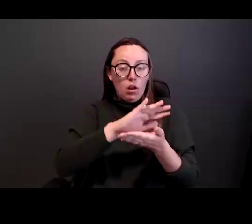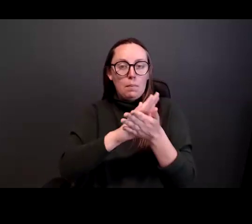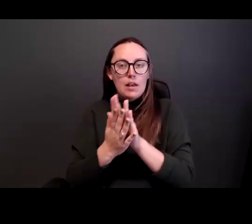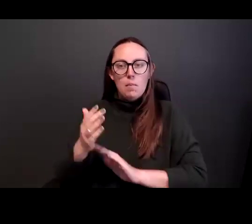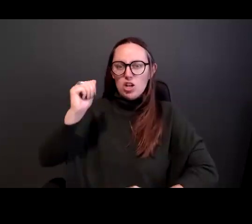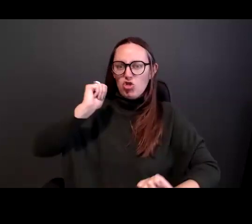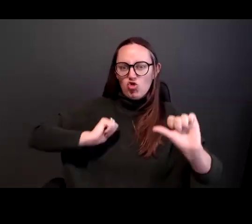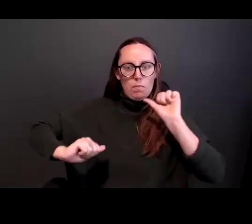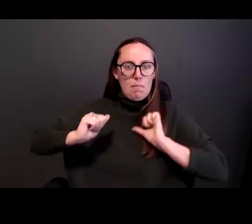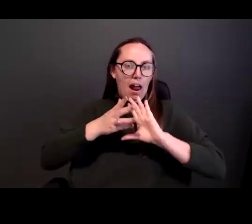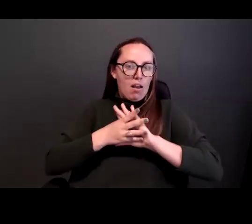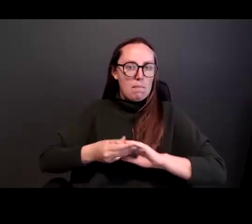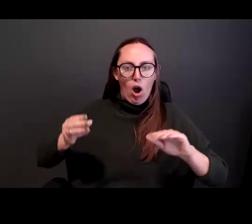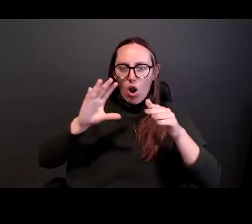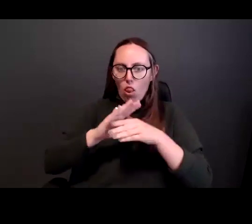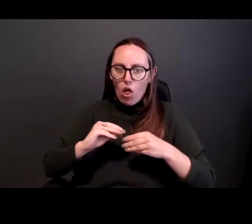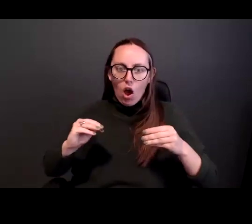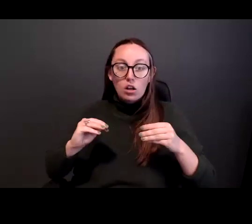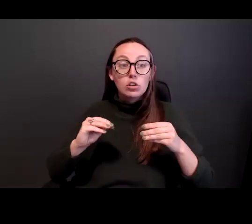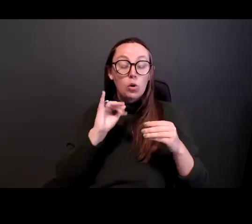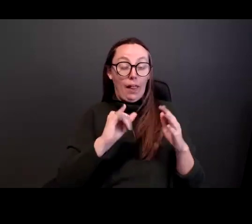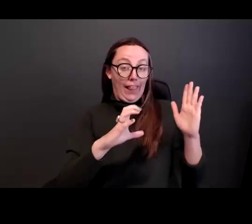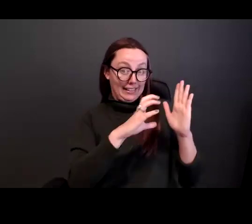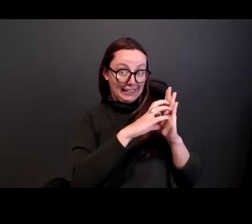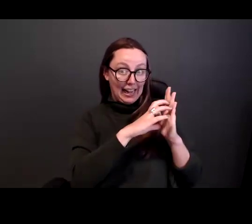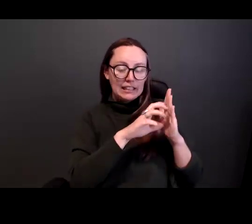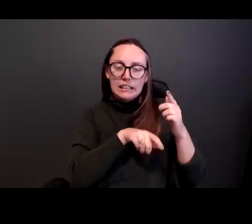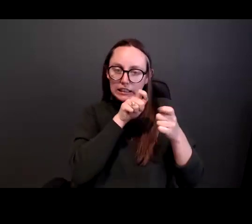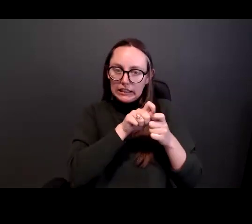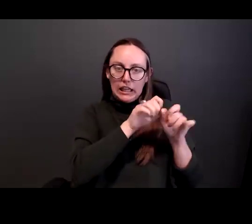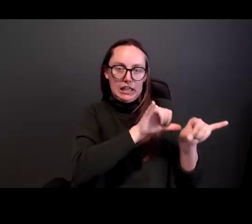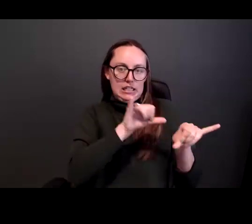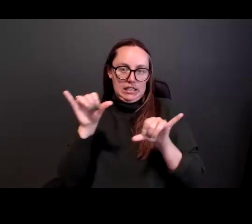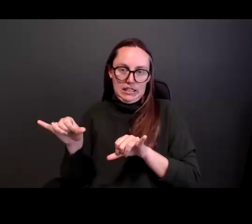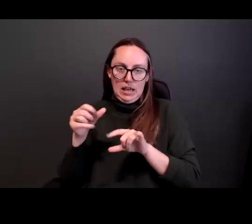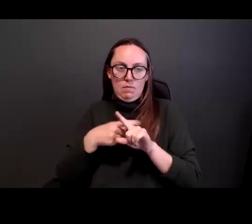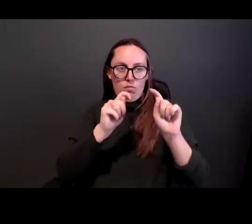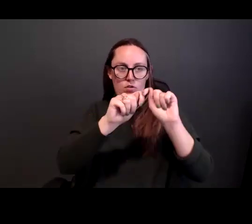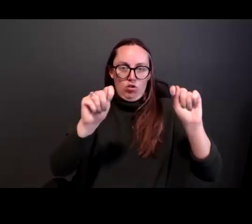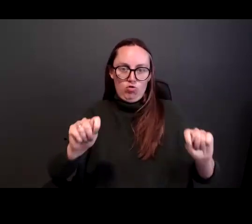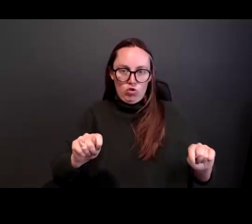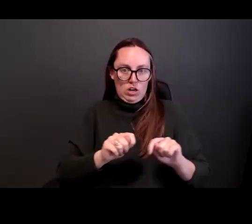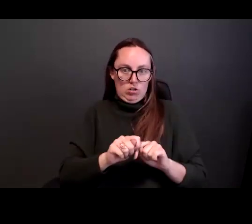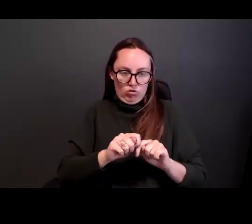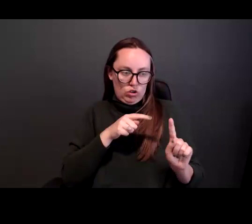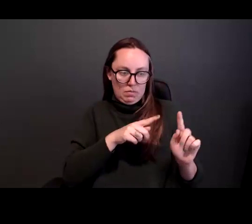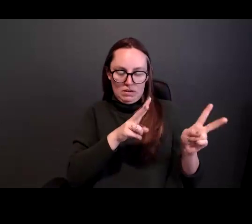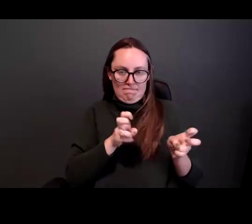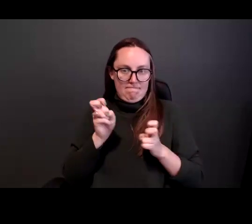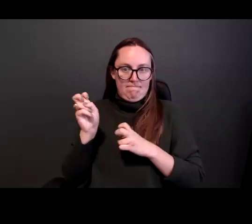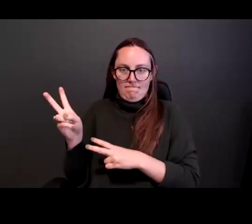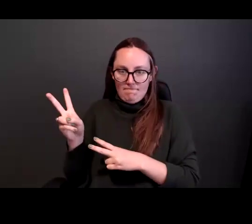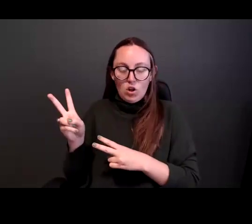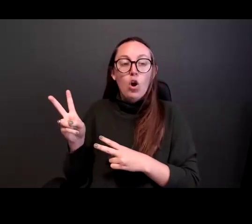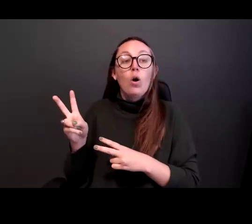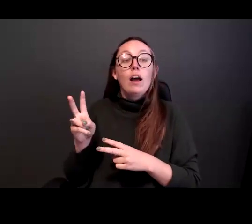from the transcript of the interview. He's Archibald Motley, so I put Archibald here as it would be in a play